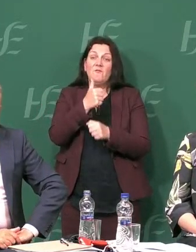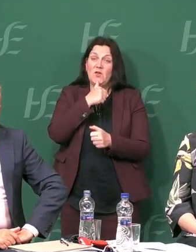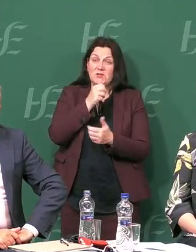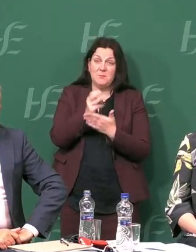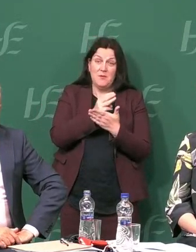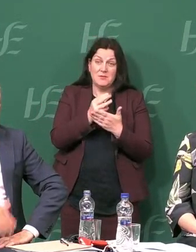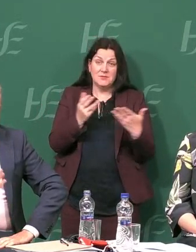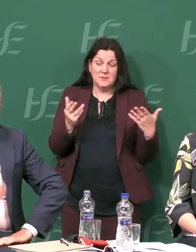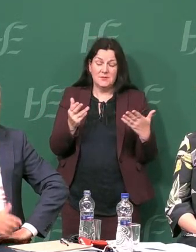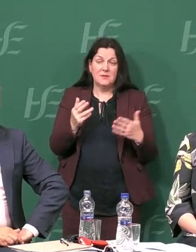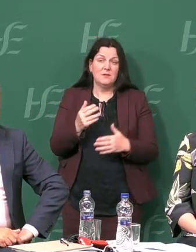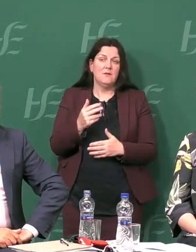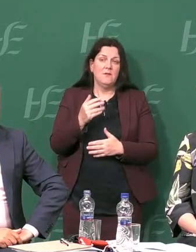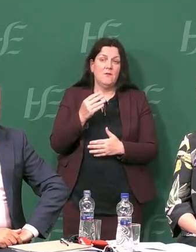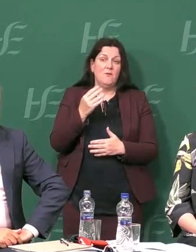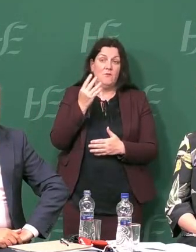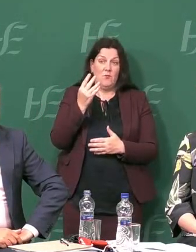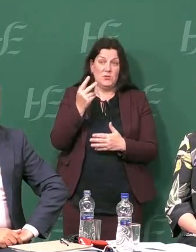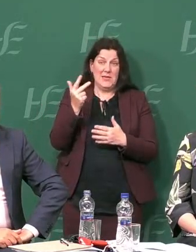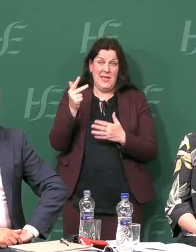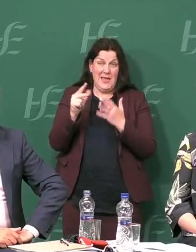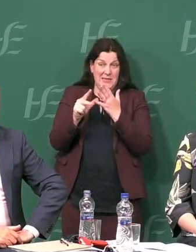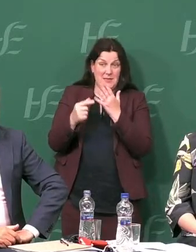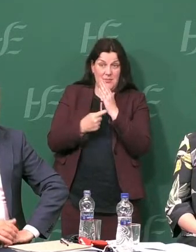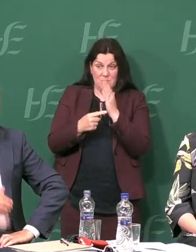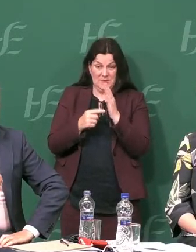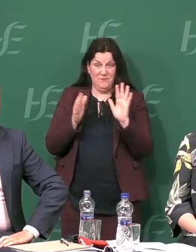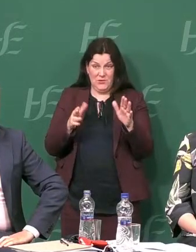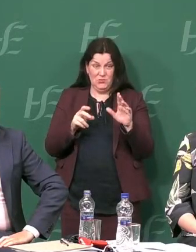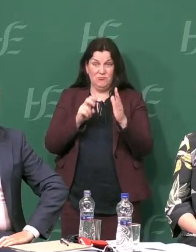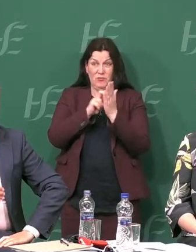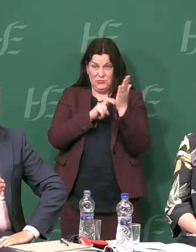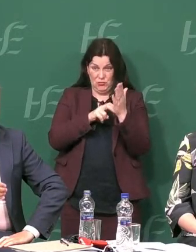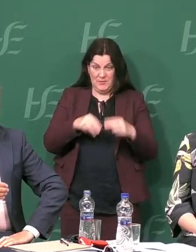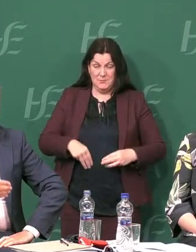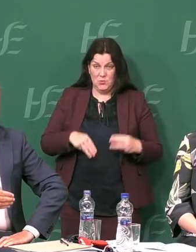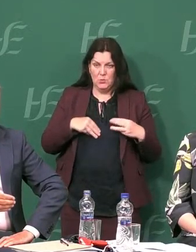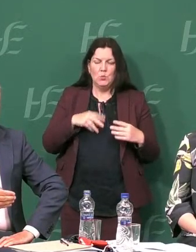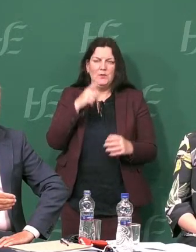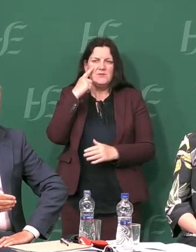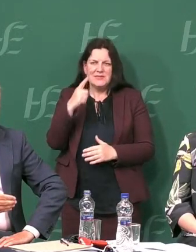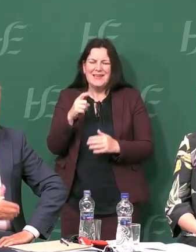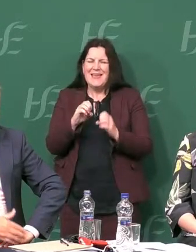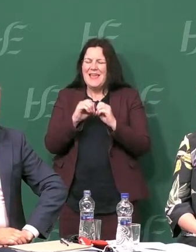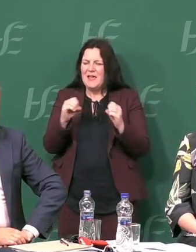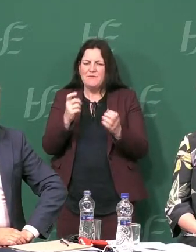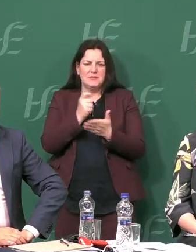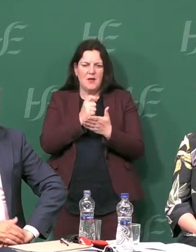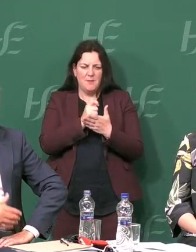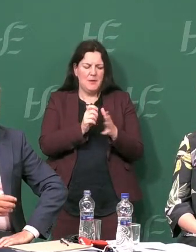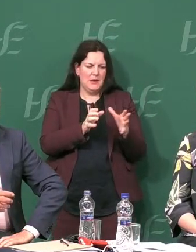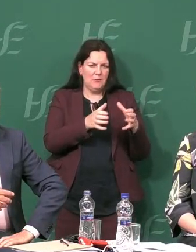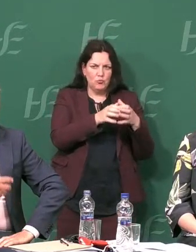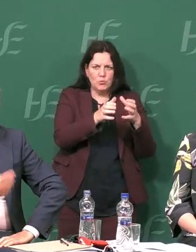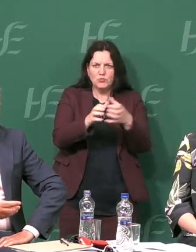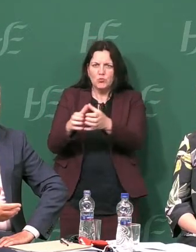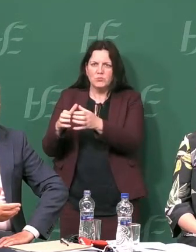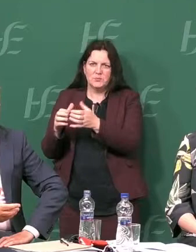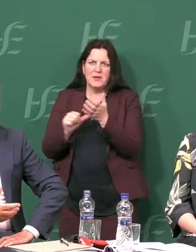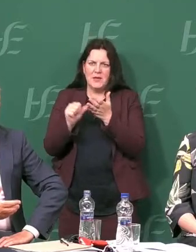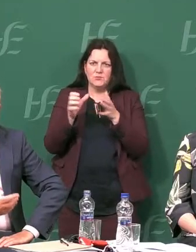the 40-odd thousand that have been registered this morning, what we've seen with every element of the ages we've walked through has been